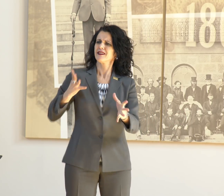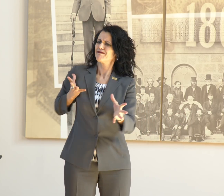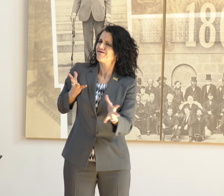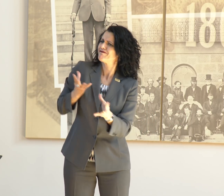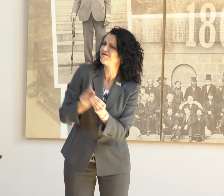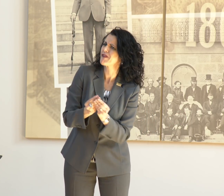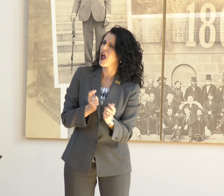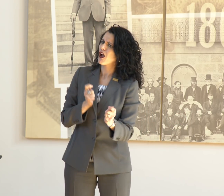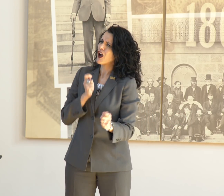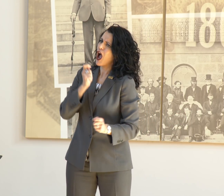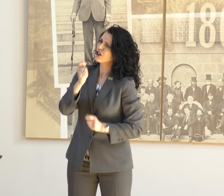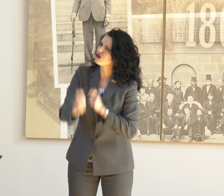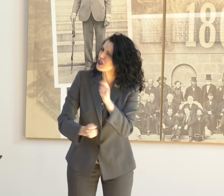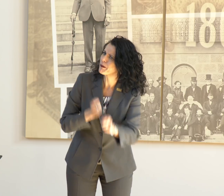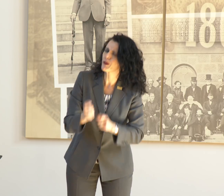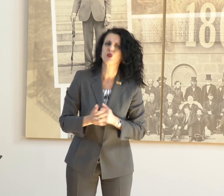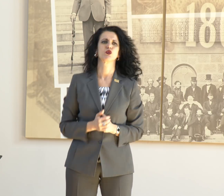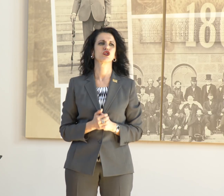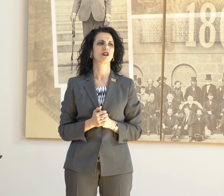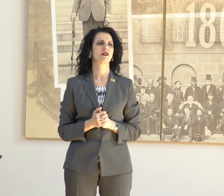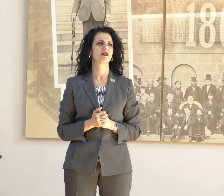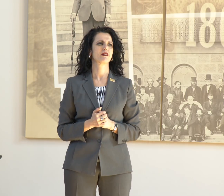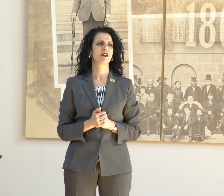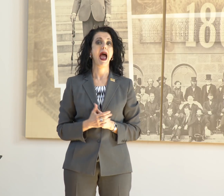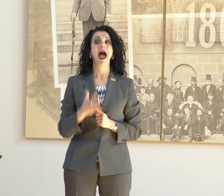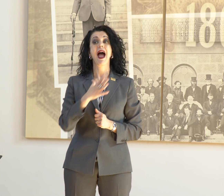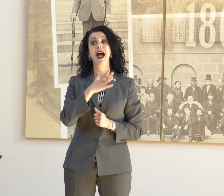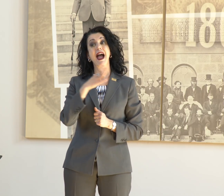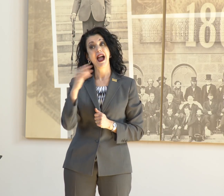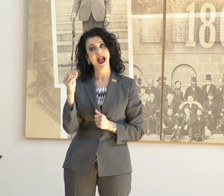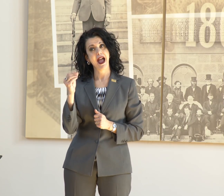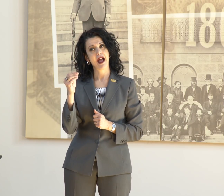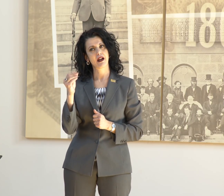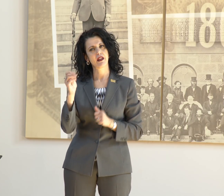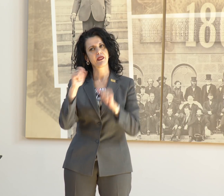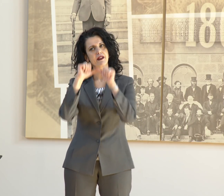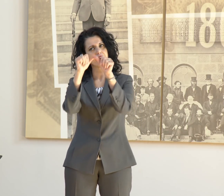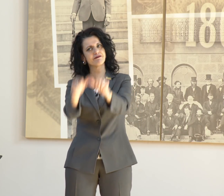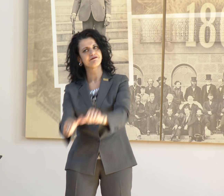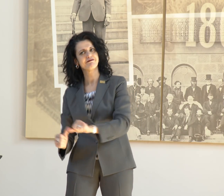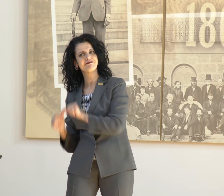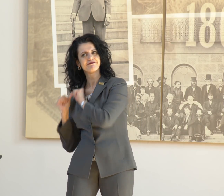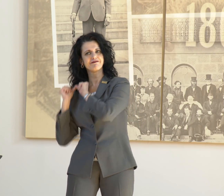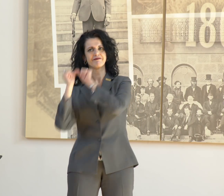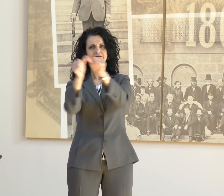his legacy and life, his many contributions,